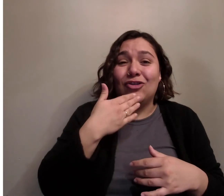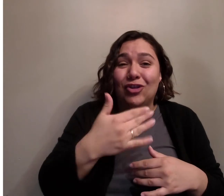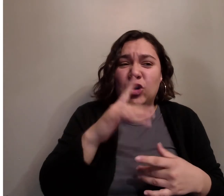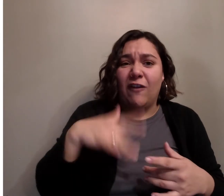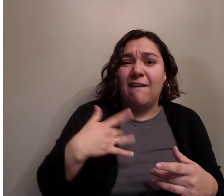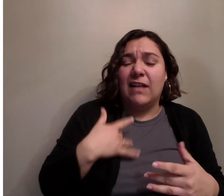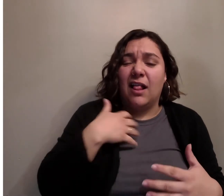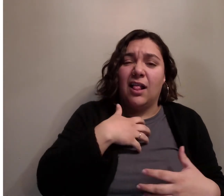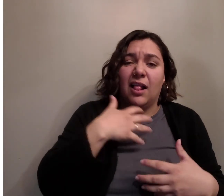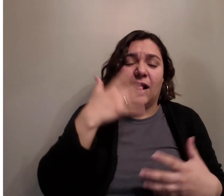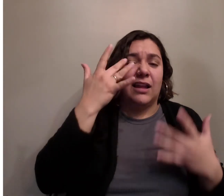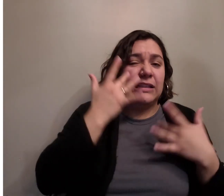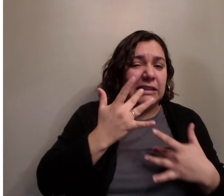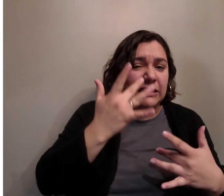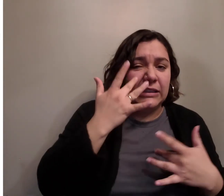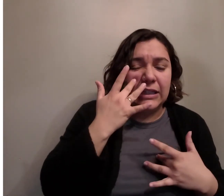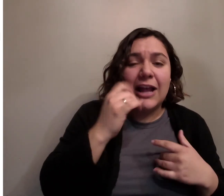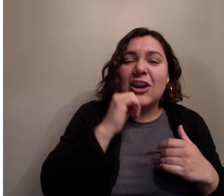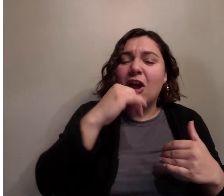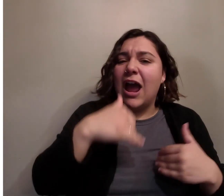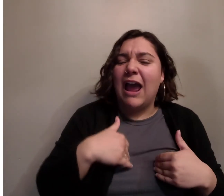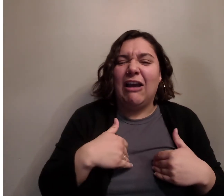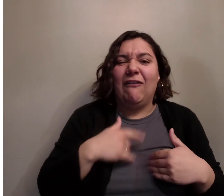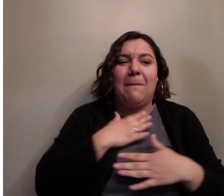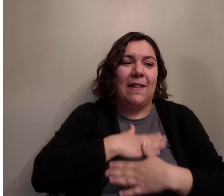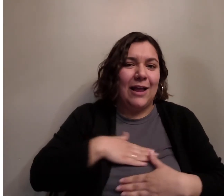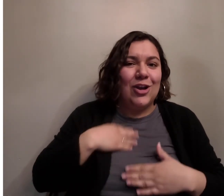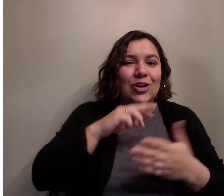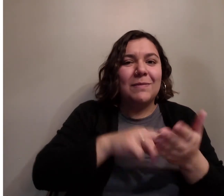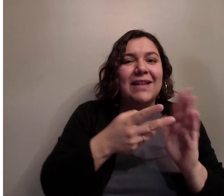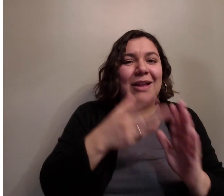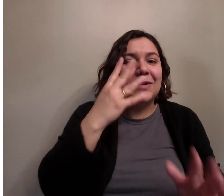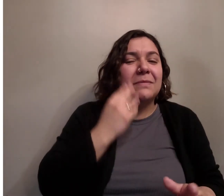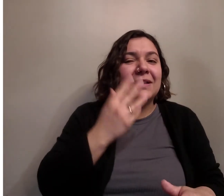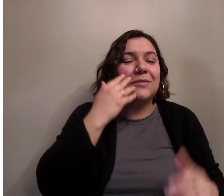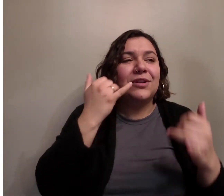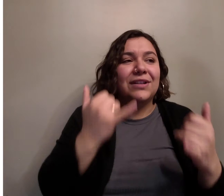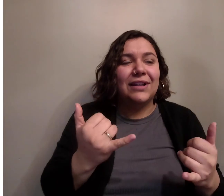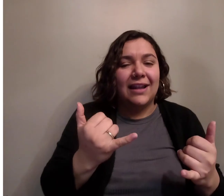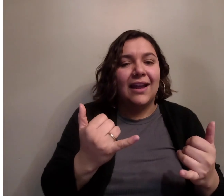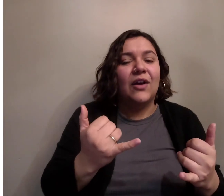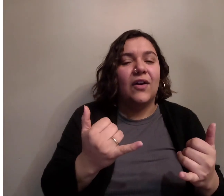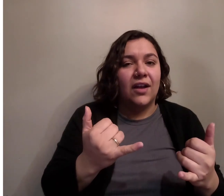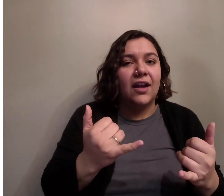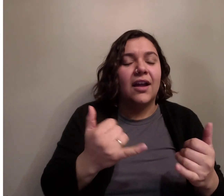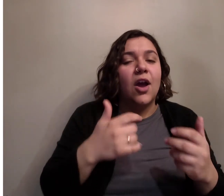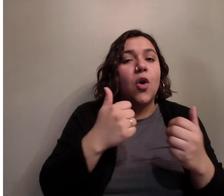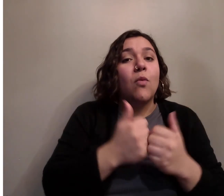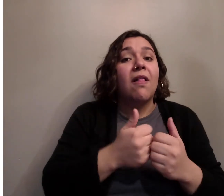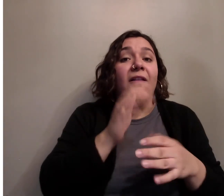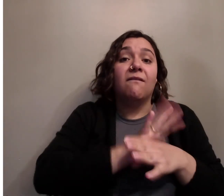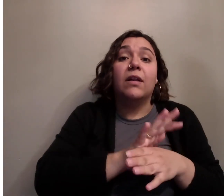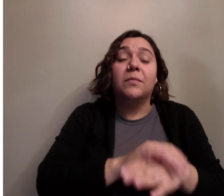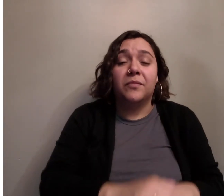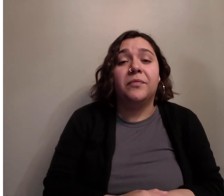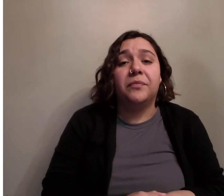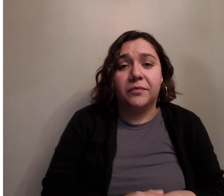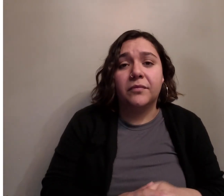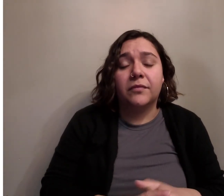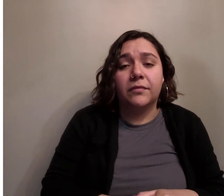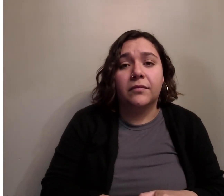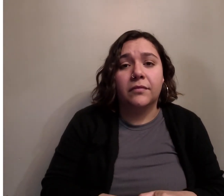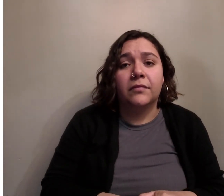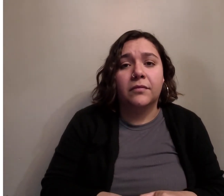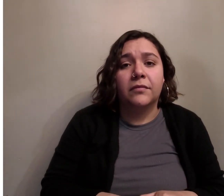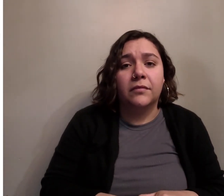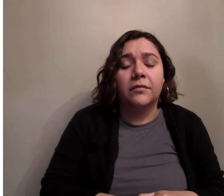taste that good. No. You feel sick. There's no pleasure in it, and I'm kind of experiencing that a little bit with